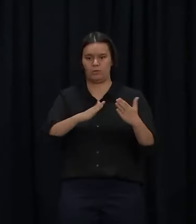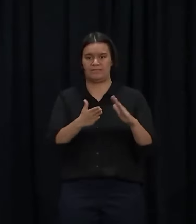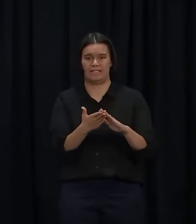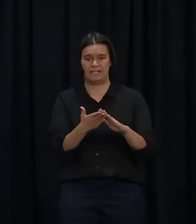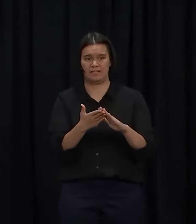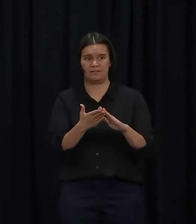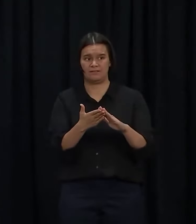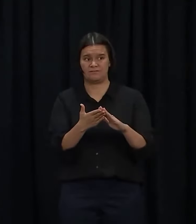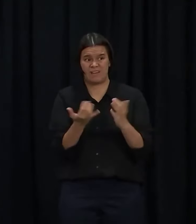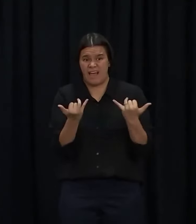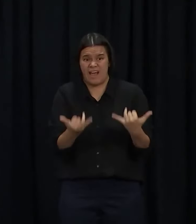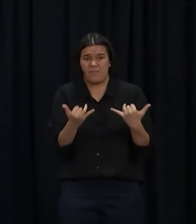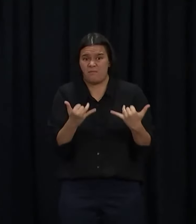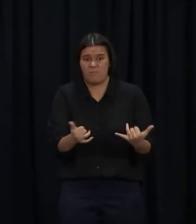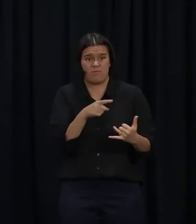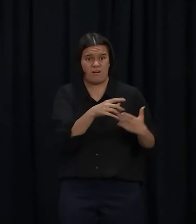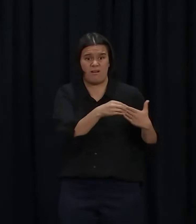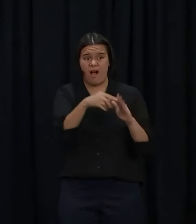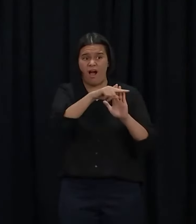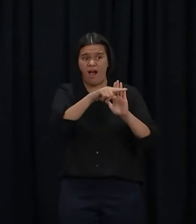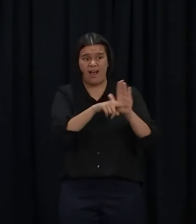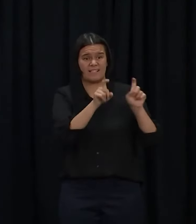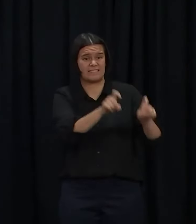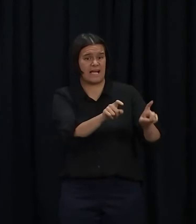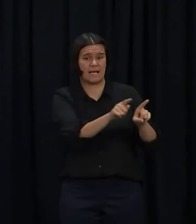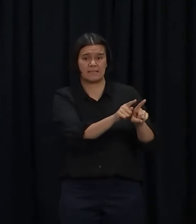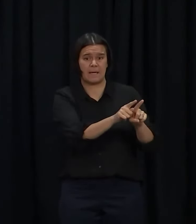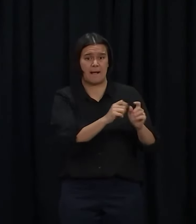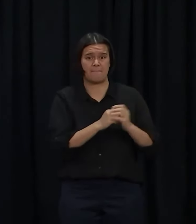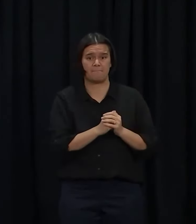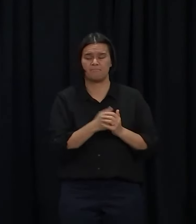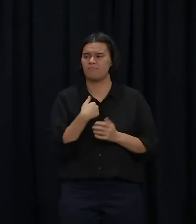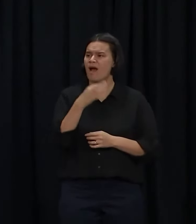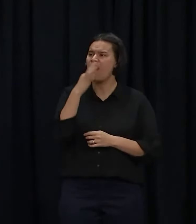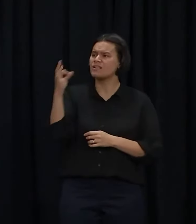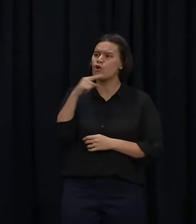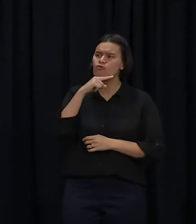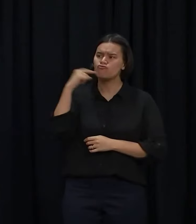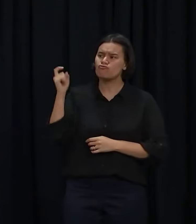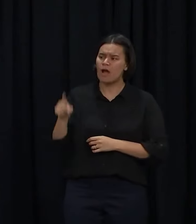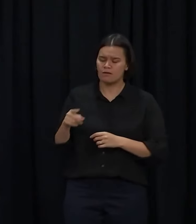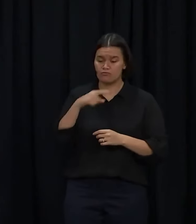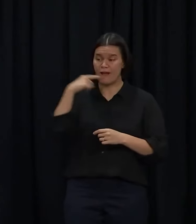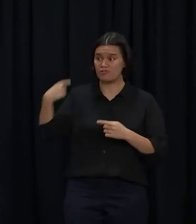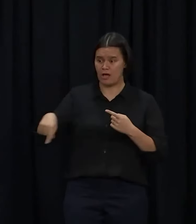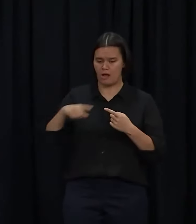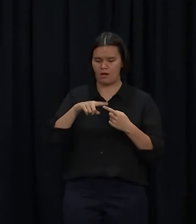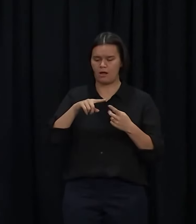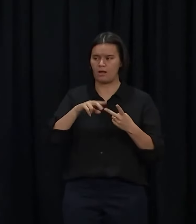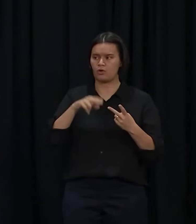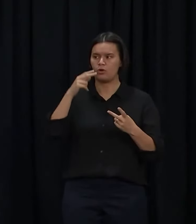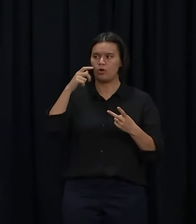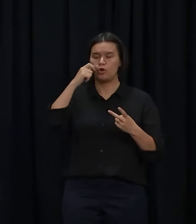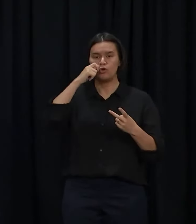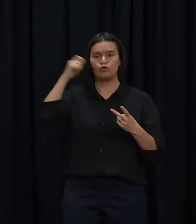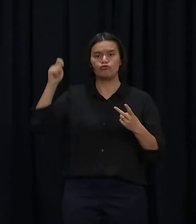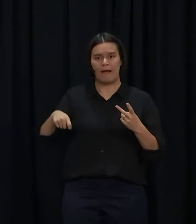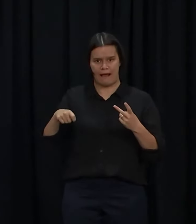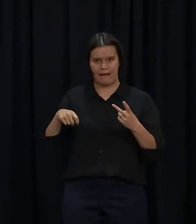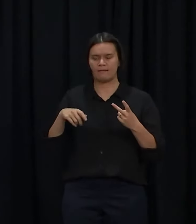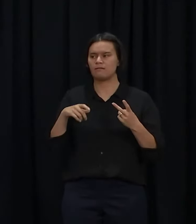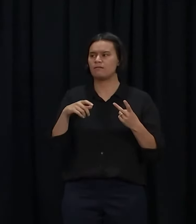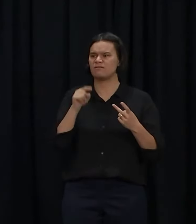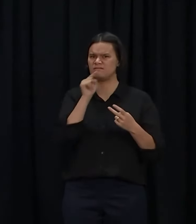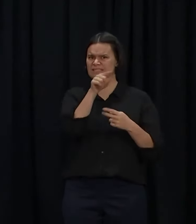those settings at this stage. And Jane. Russia and Ukraine, how concerned is New Zealand about the escalating situation, and have there been any